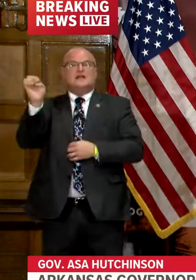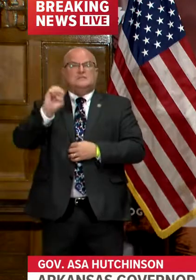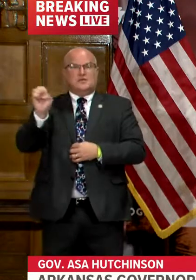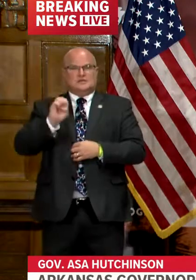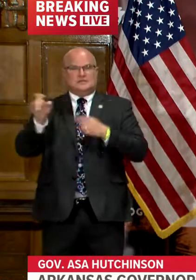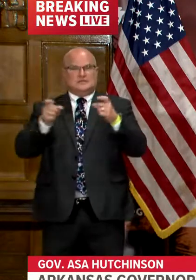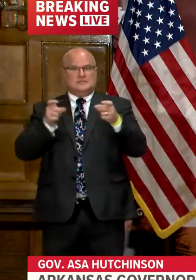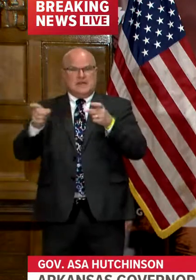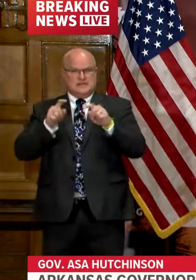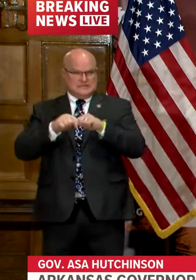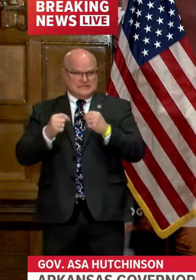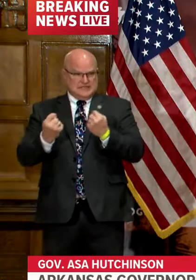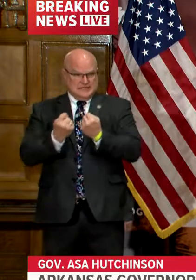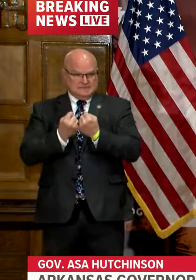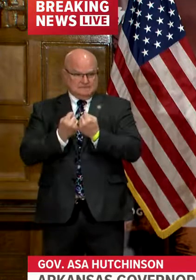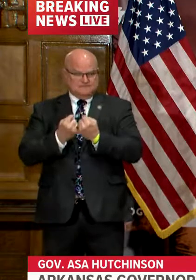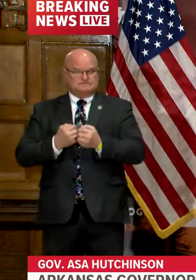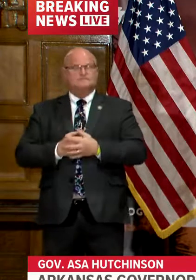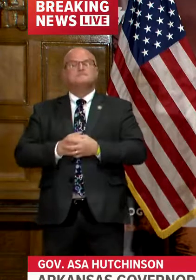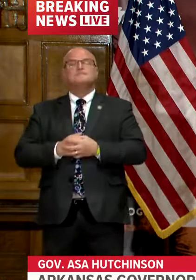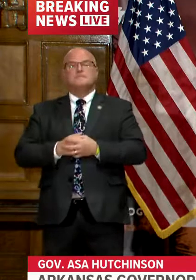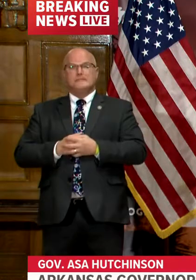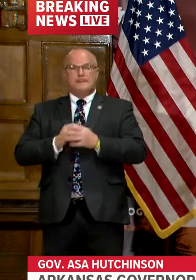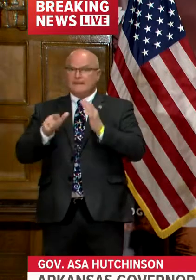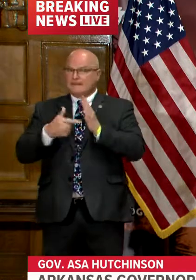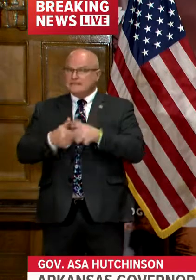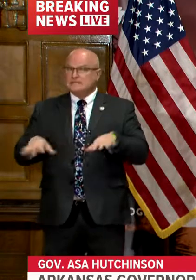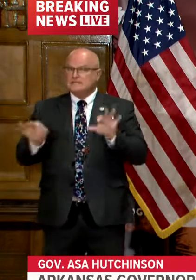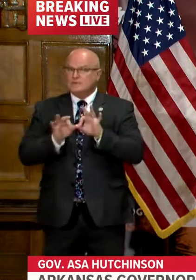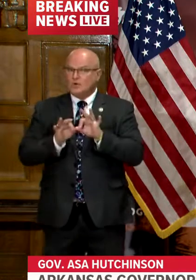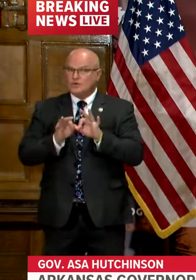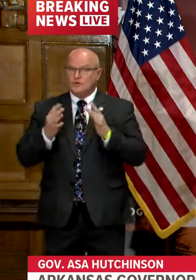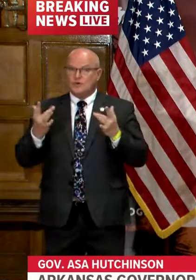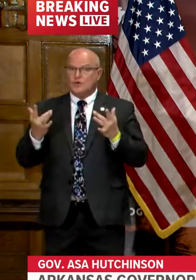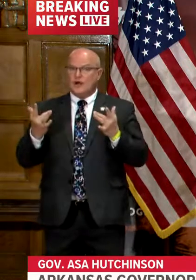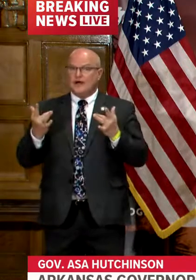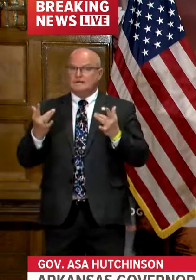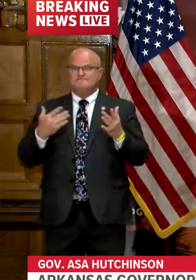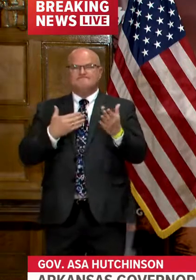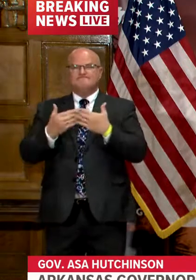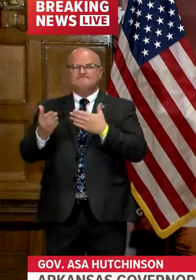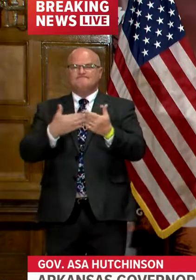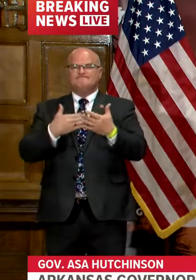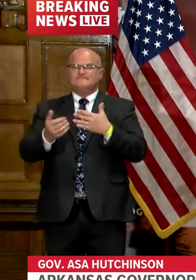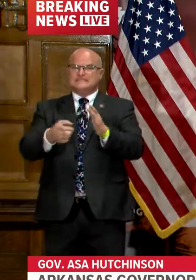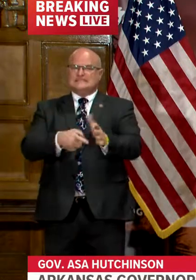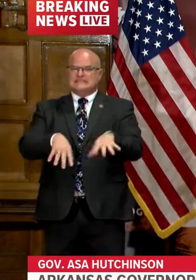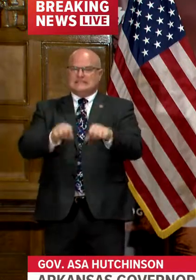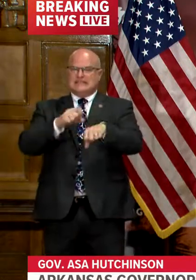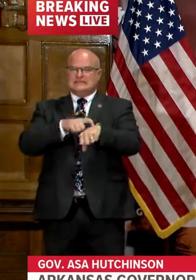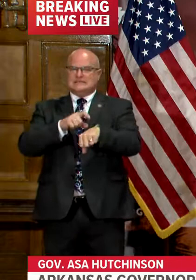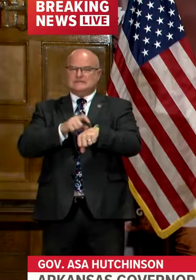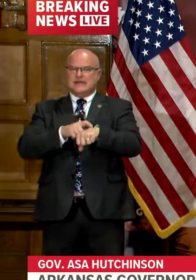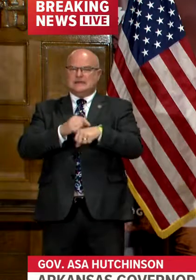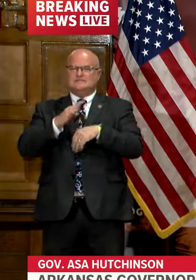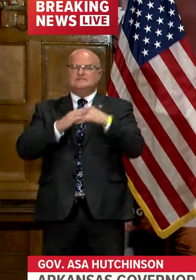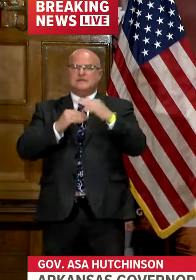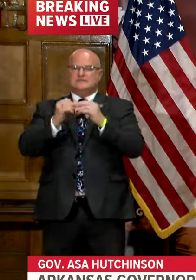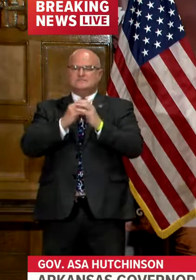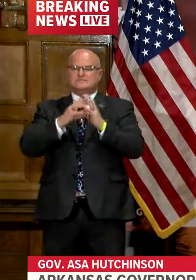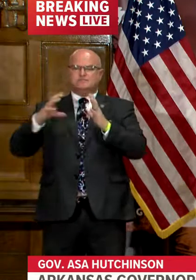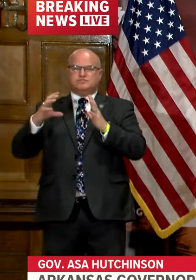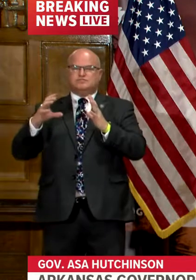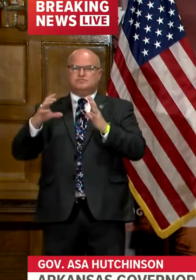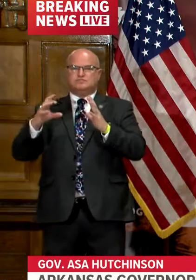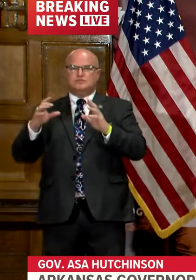emergency management team. This is important because even though it's going to take some time to build this out, we have to be ready